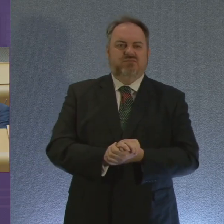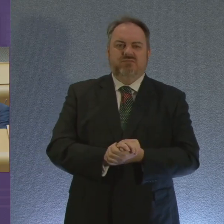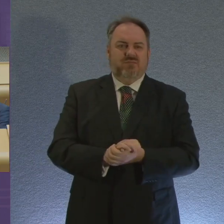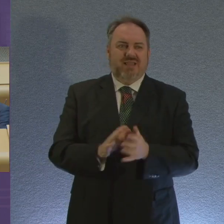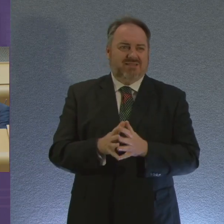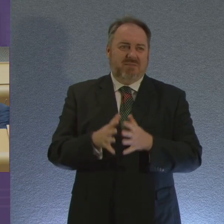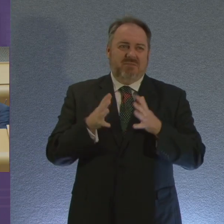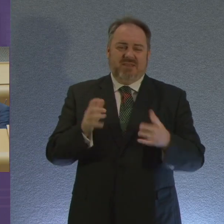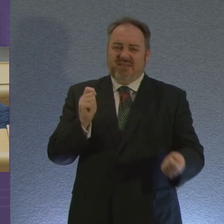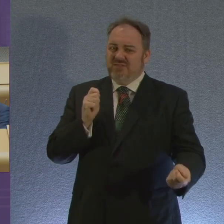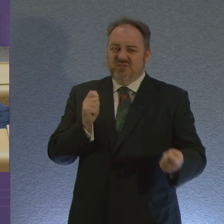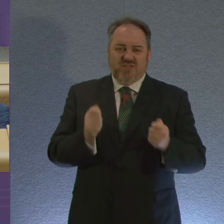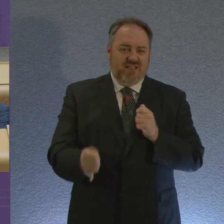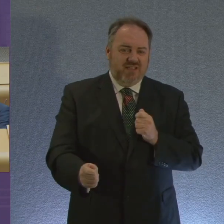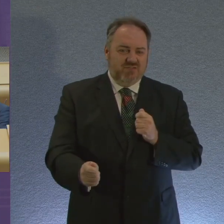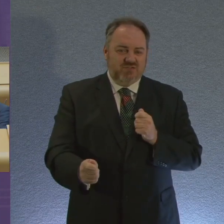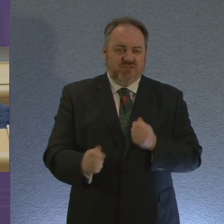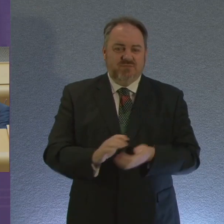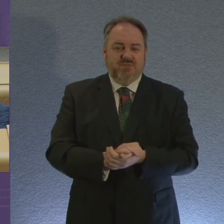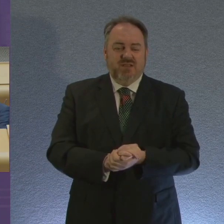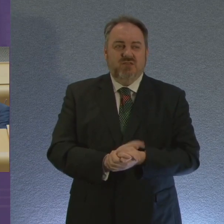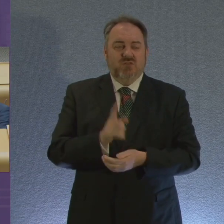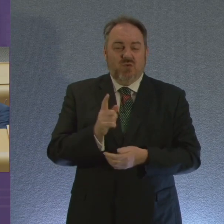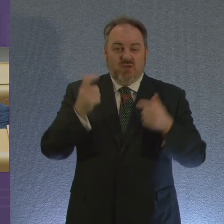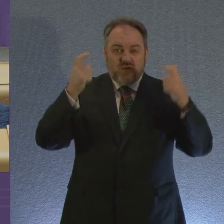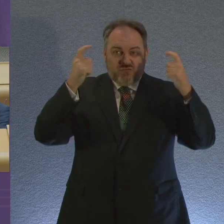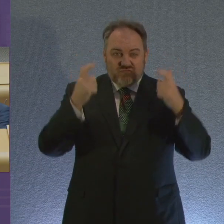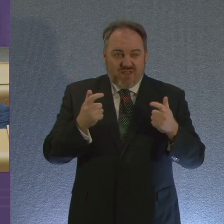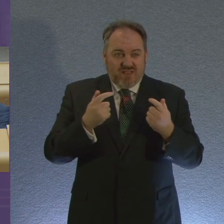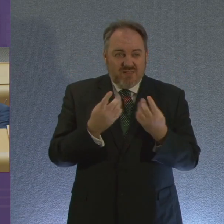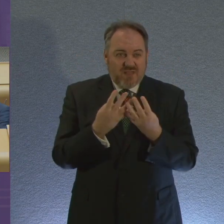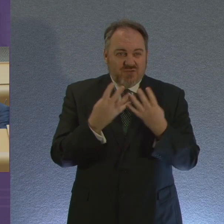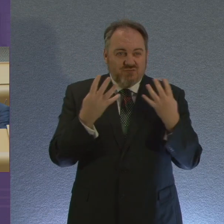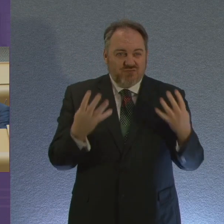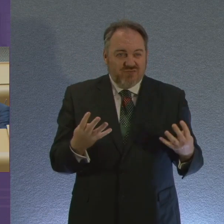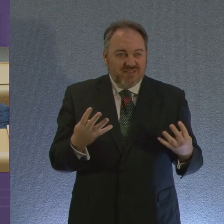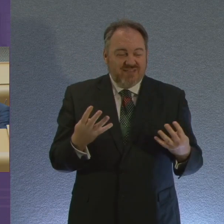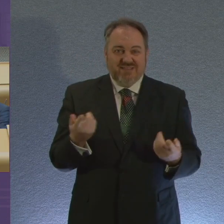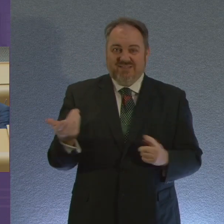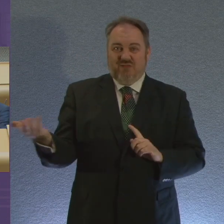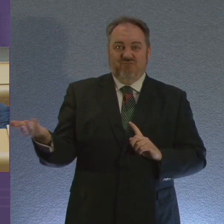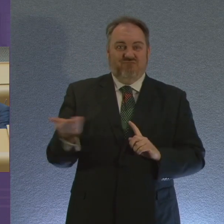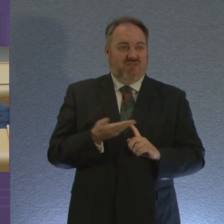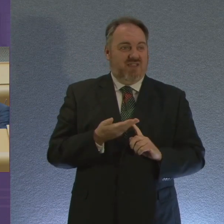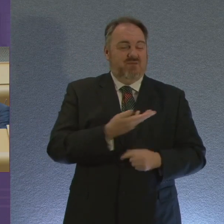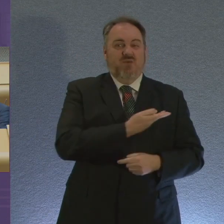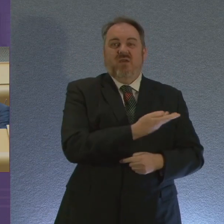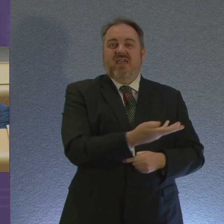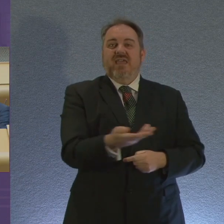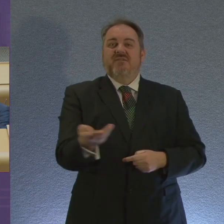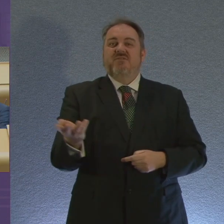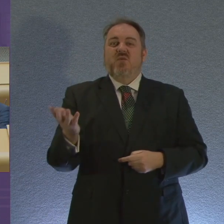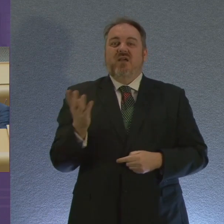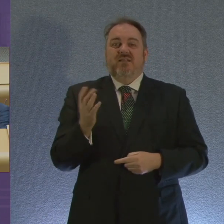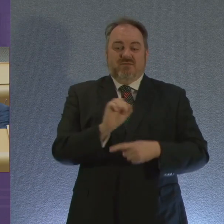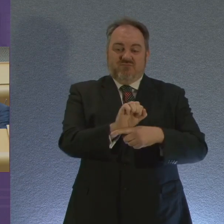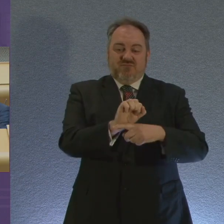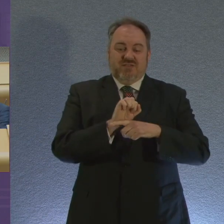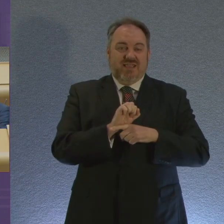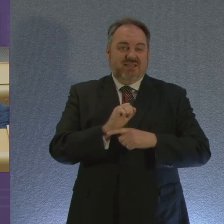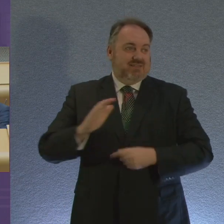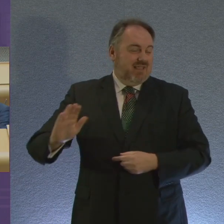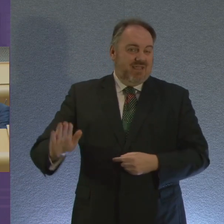his views thereon. Trial by jury is a fundamental and important protection and a vital safeguard to the powers of